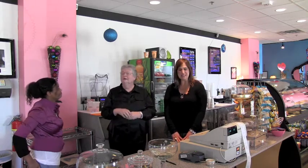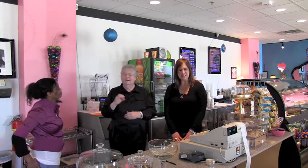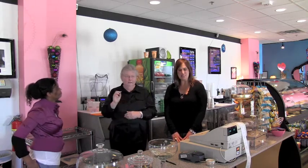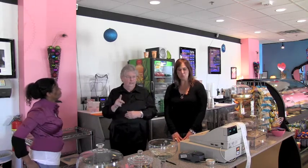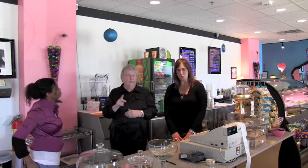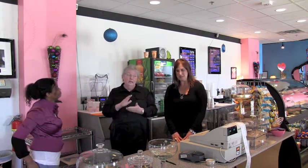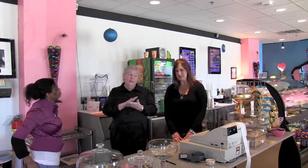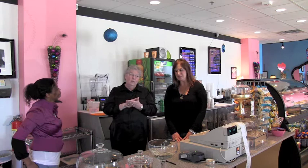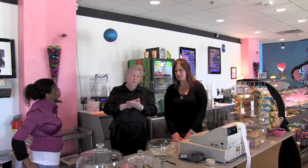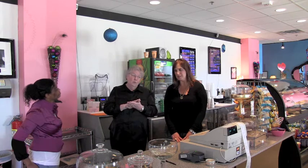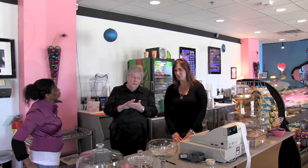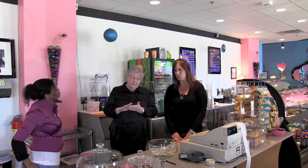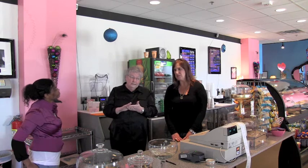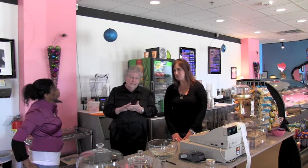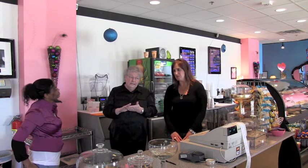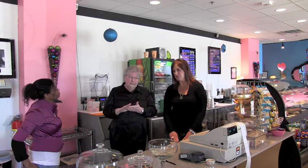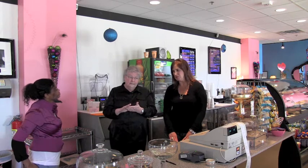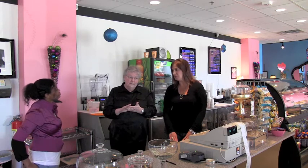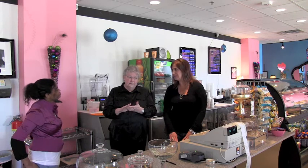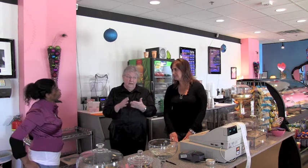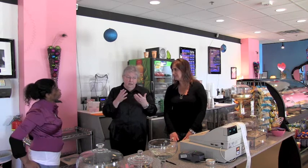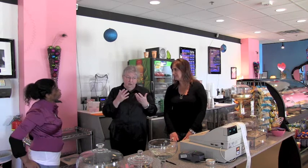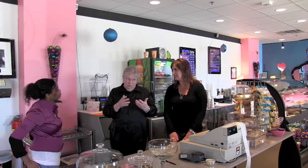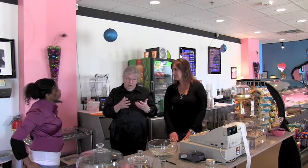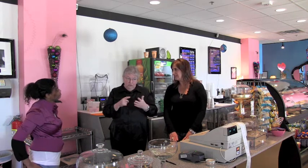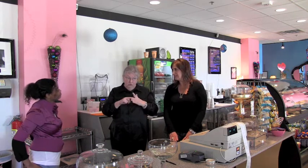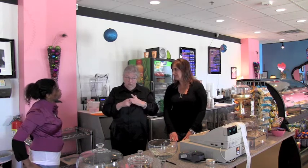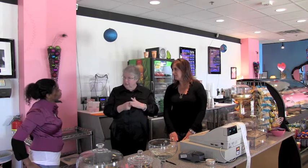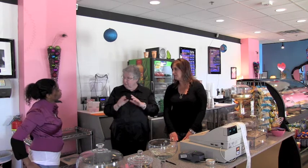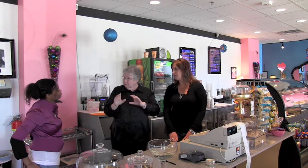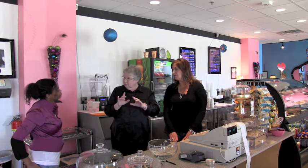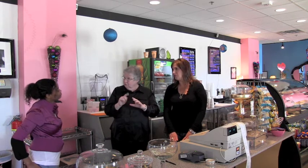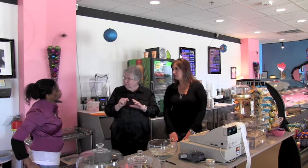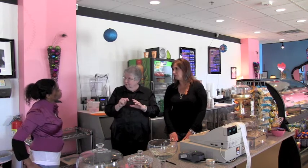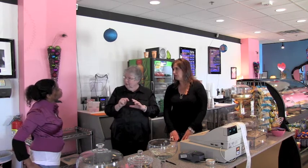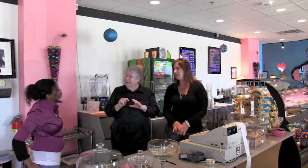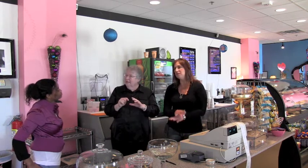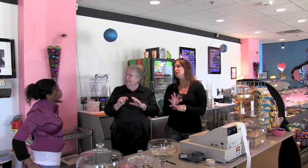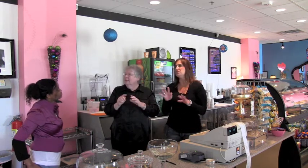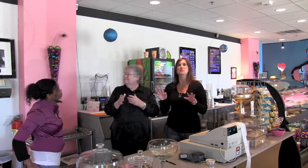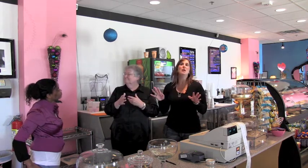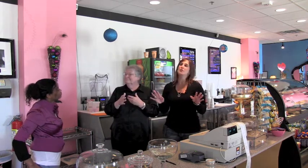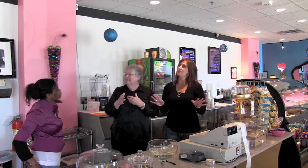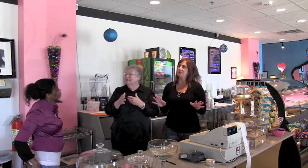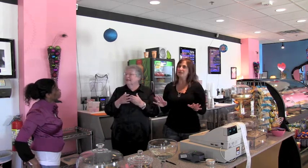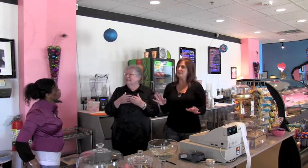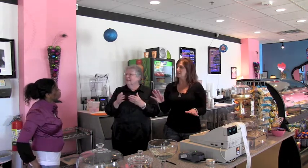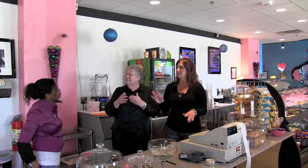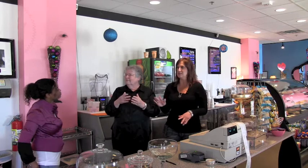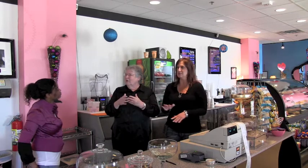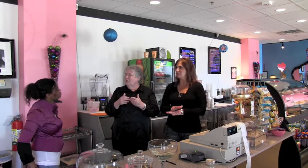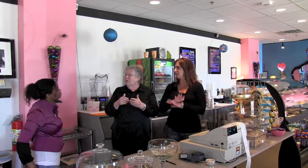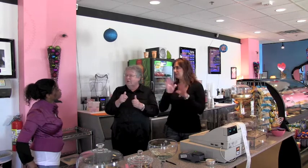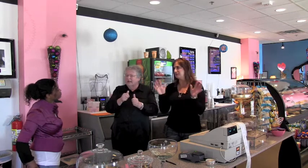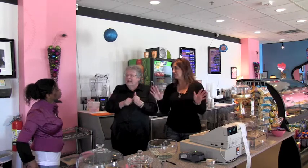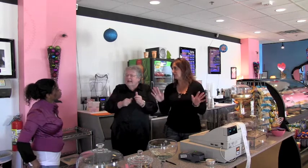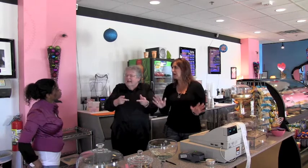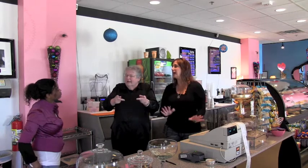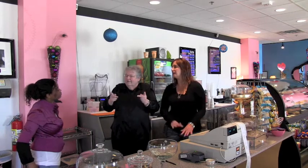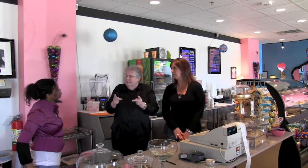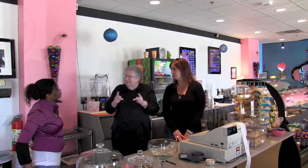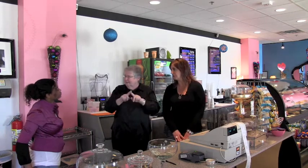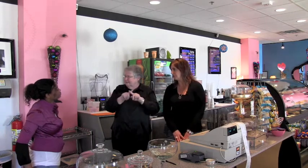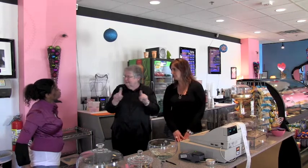No, never. Yeah, the nice thing is once you do it, even though every other place has every